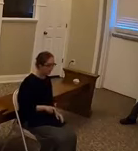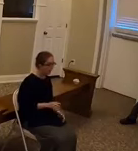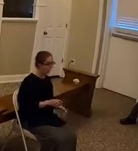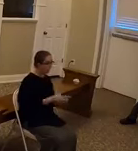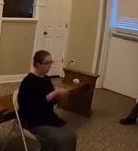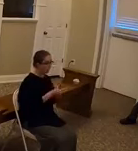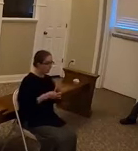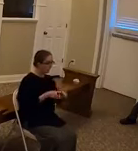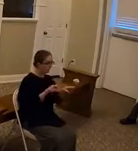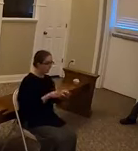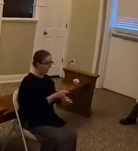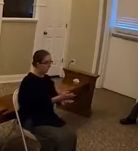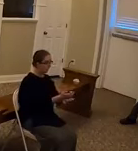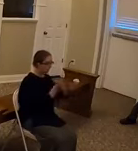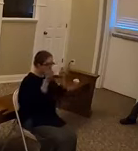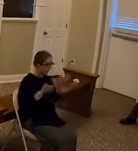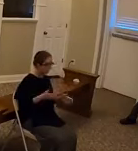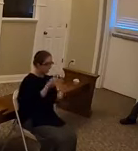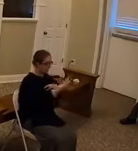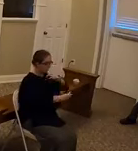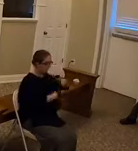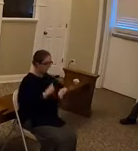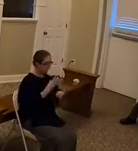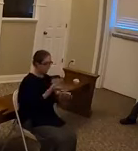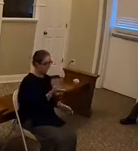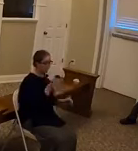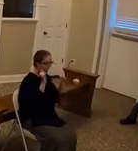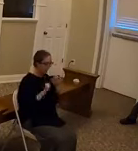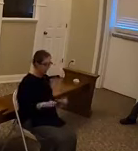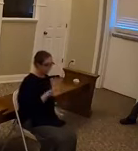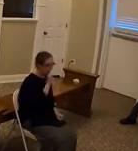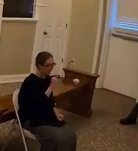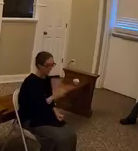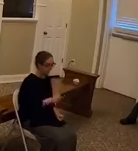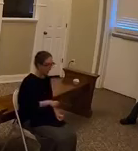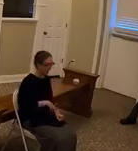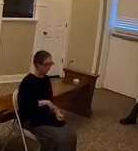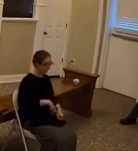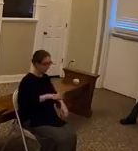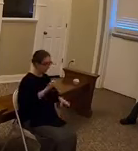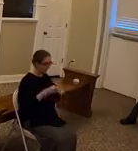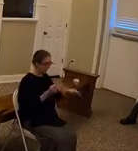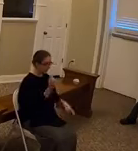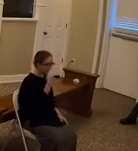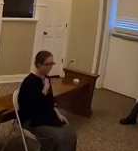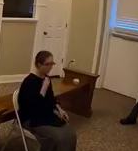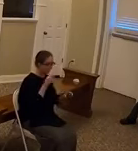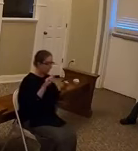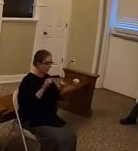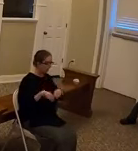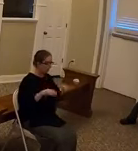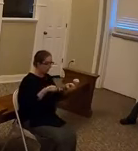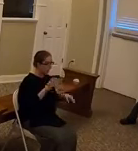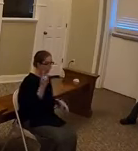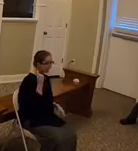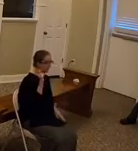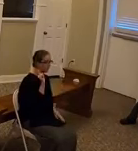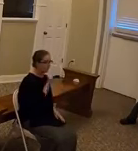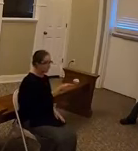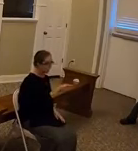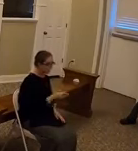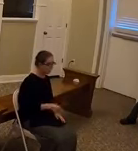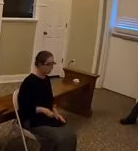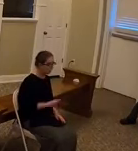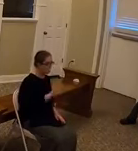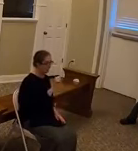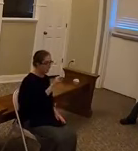identified him as a beggar to the world. Oh, can I tell you? That's what he did for me. That's what he's done for you.